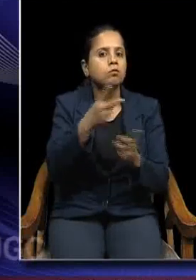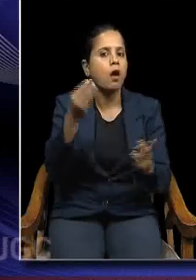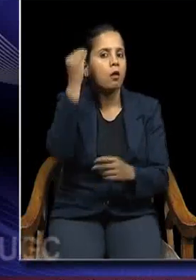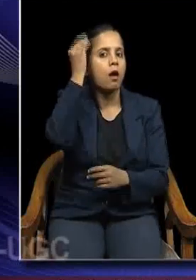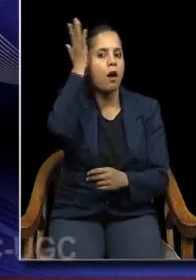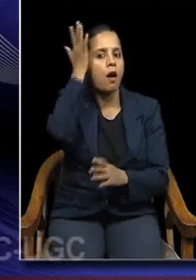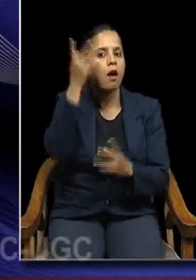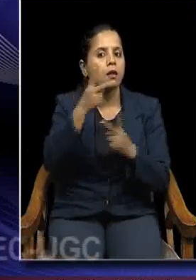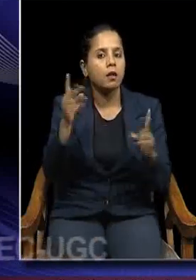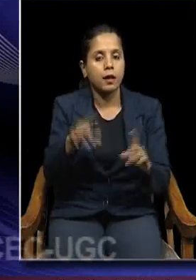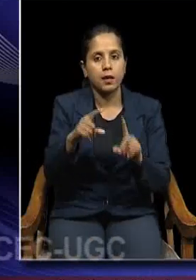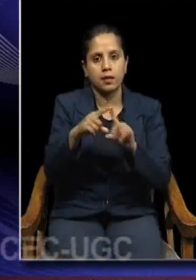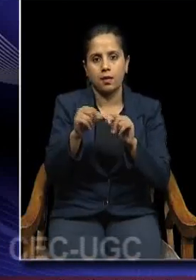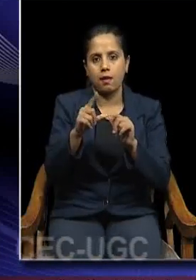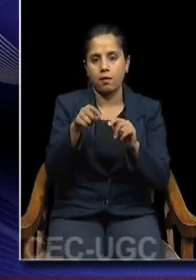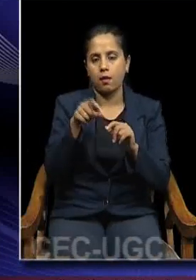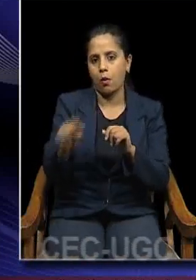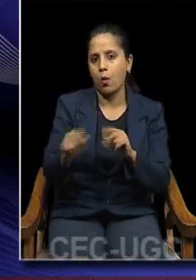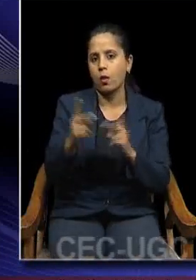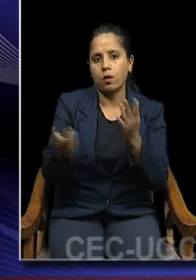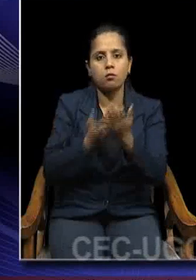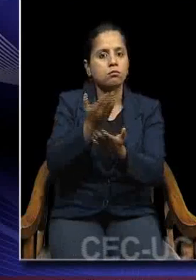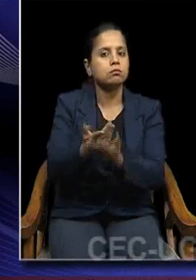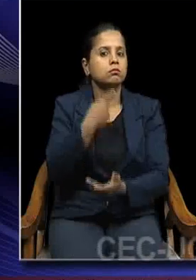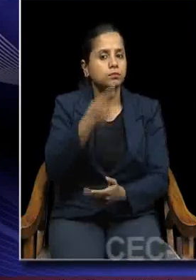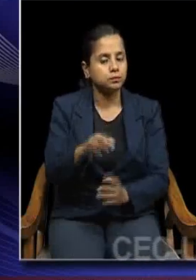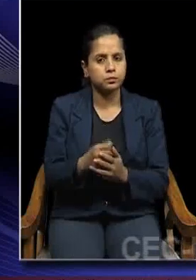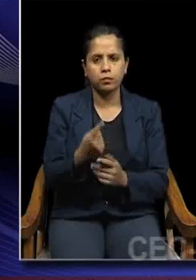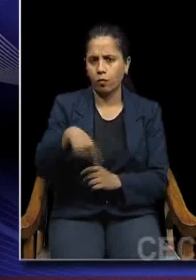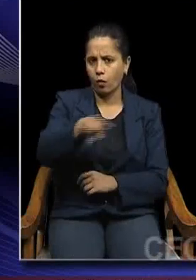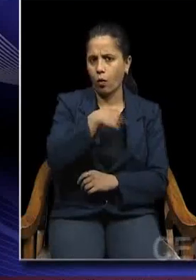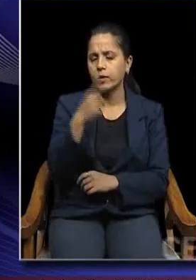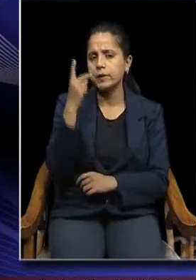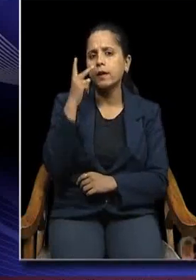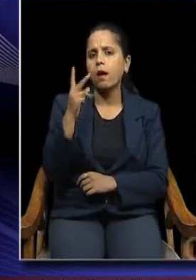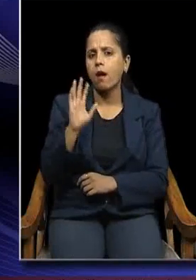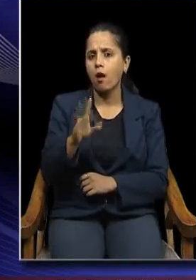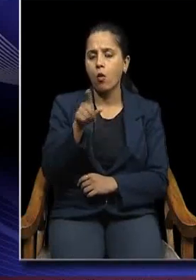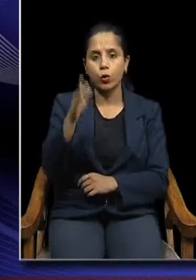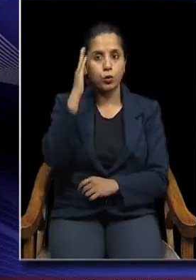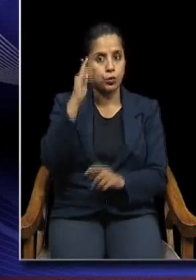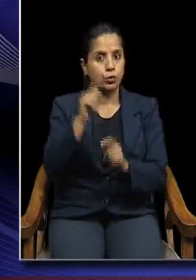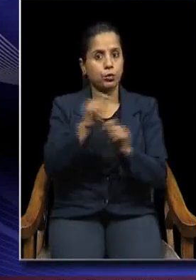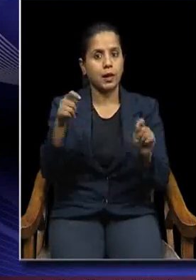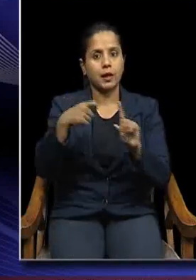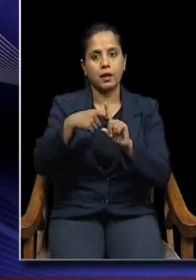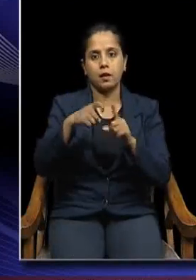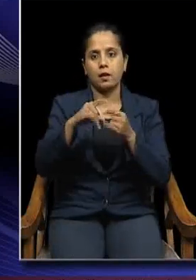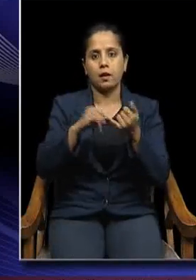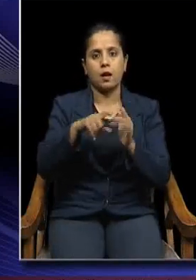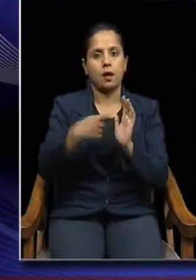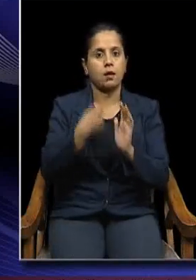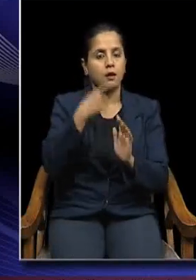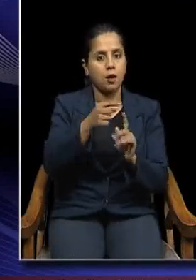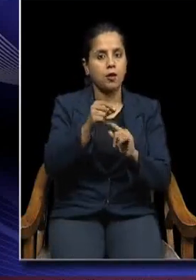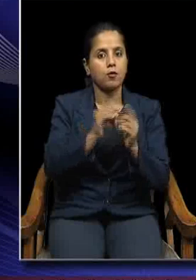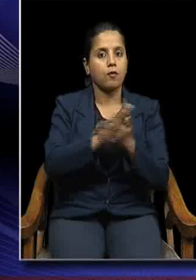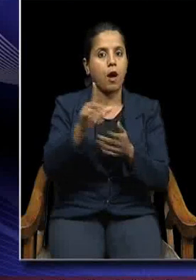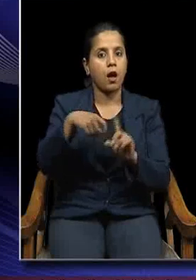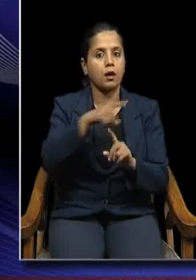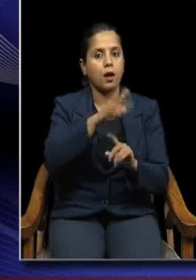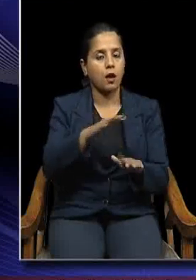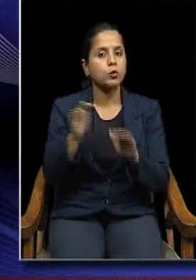company with Dada Saheb Phalke as well. And we also see that how his newspaper Kesari supported Phalke in his later ventures